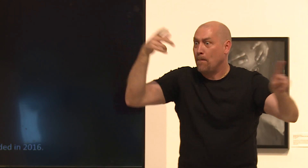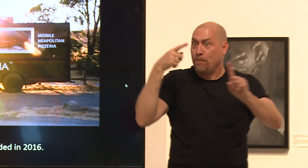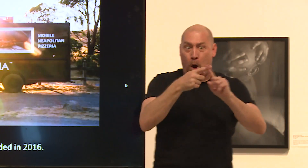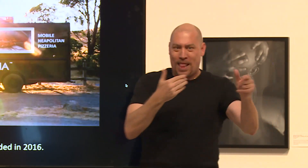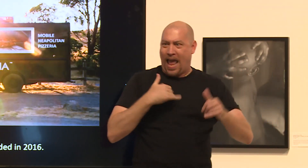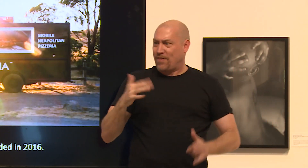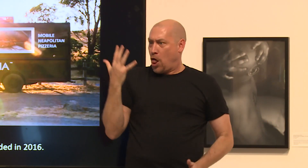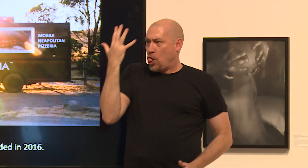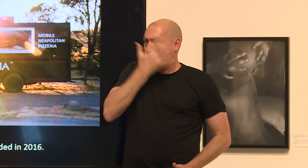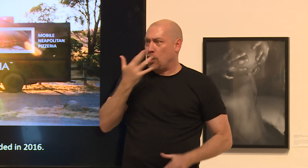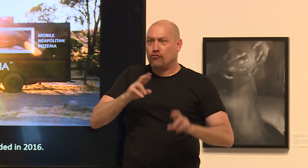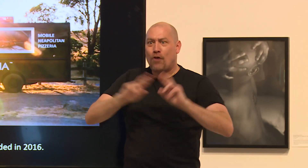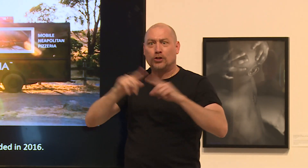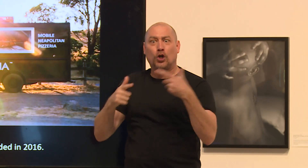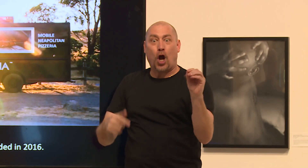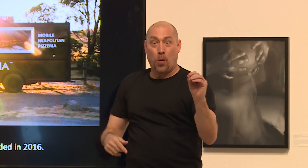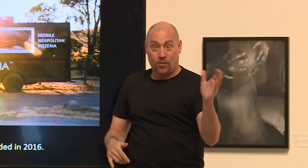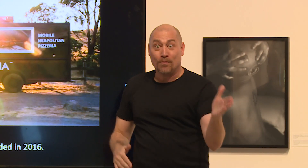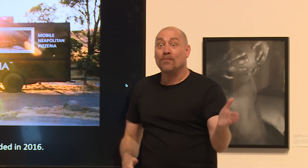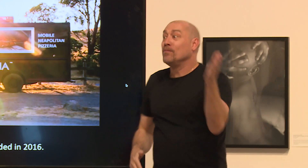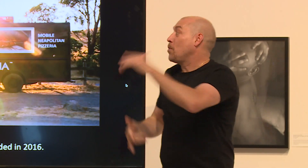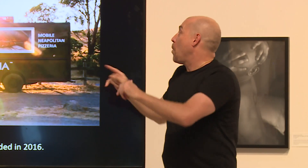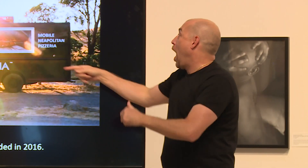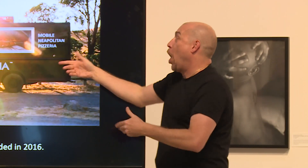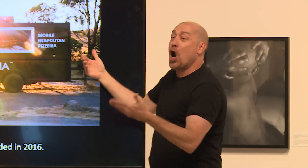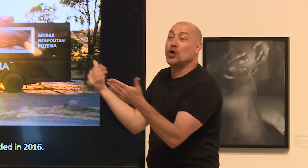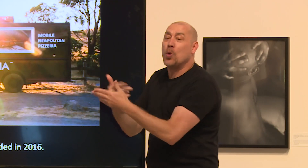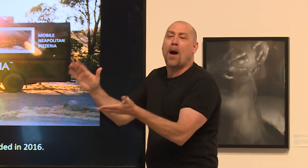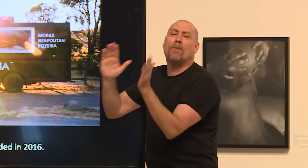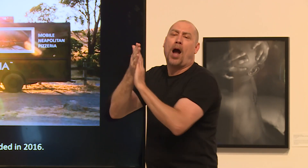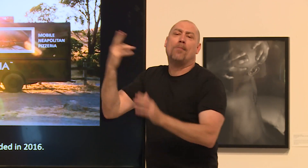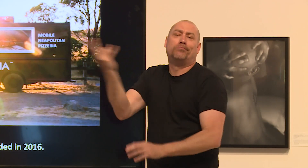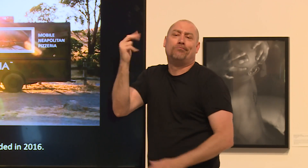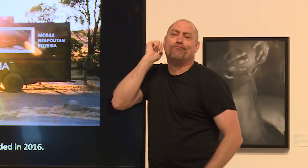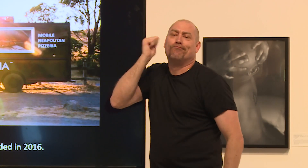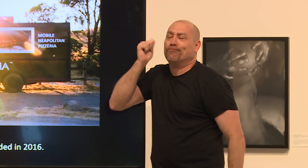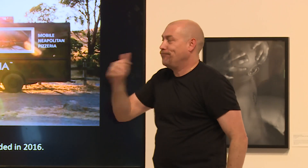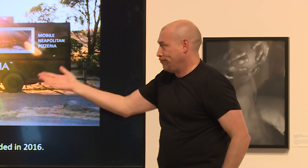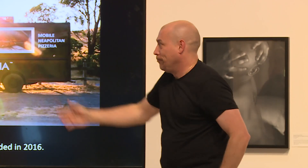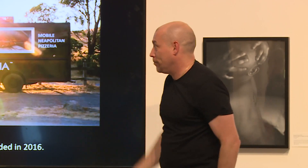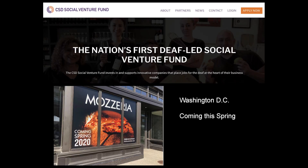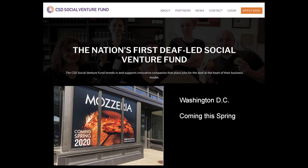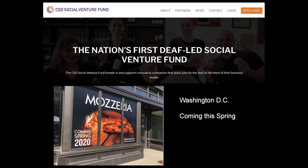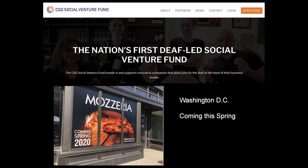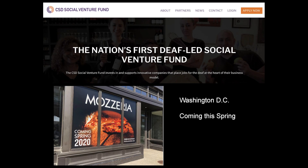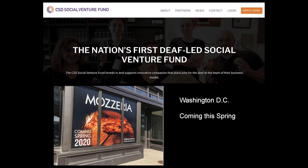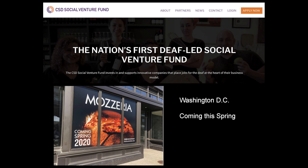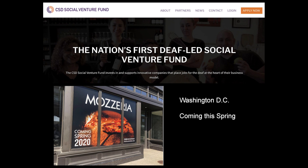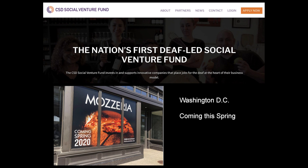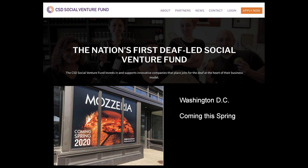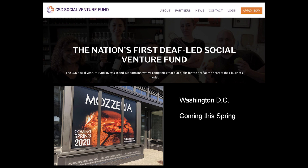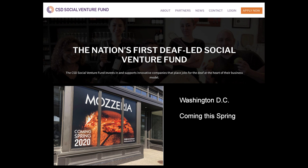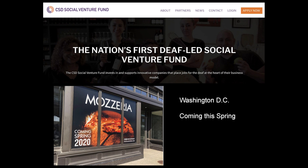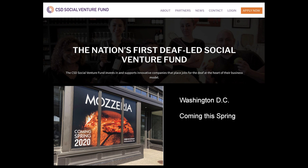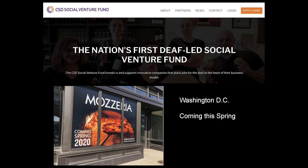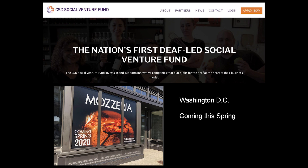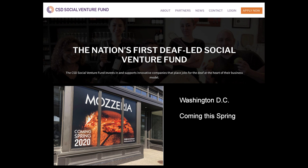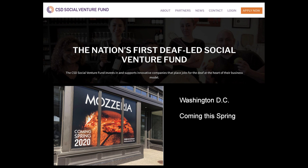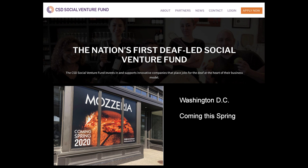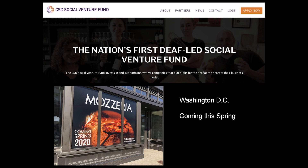concept, but at the same point, we sold it to them to help them out, and then we got our new mobile unit.